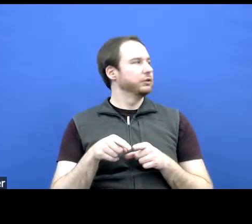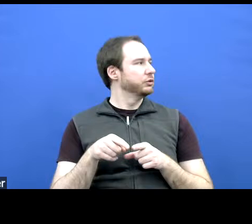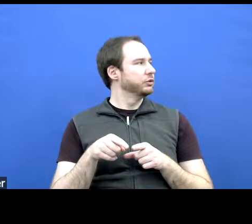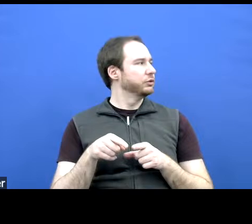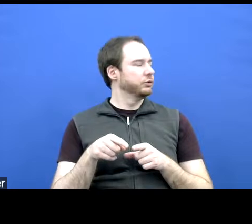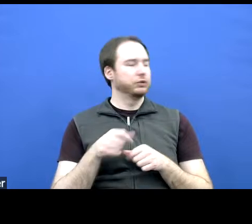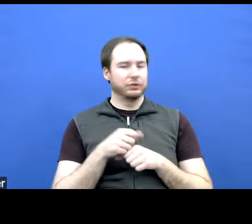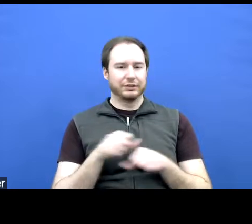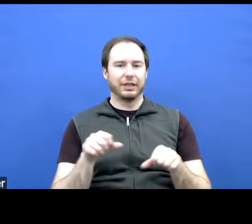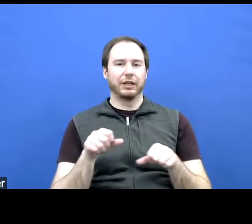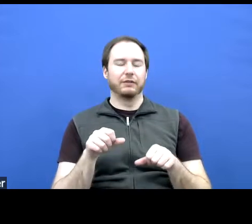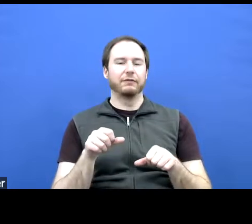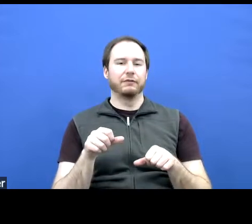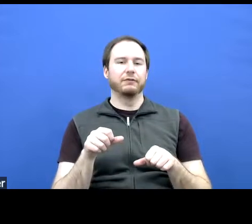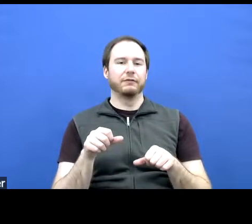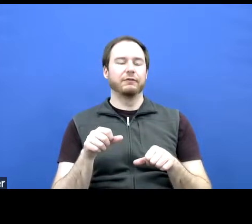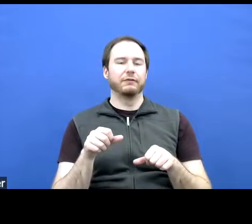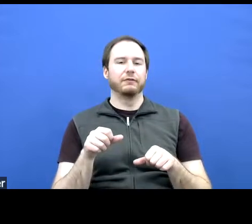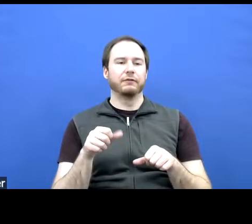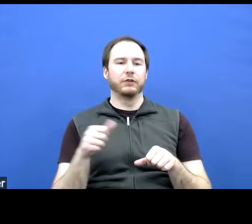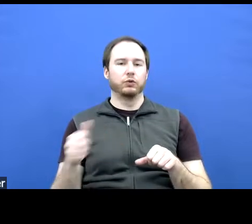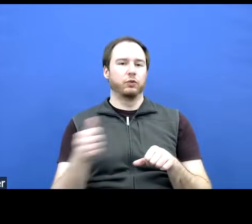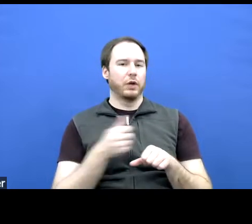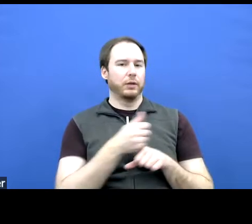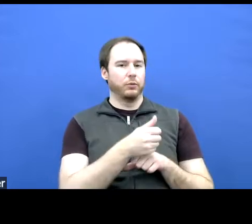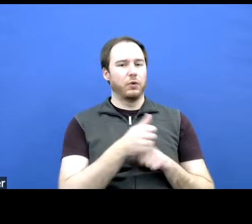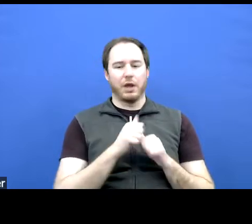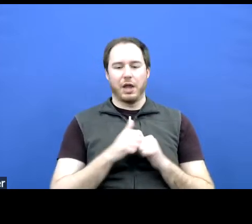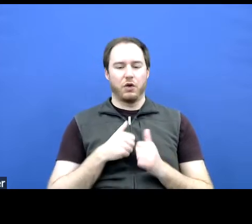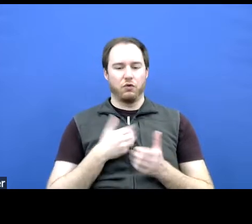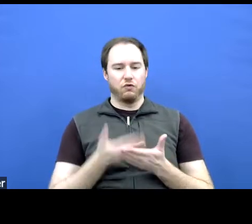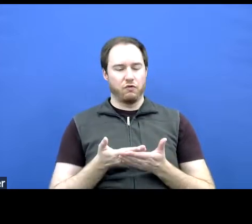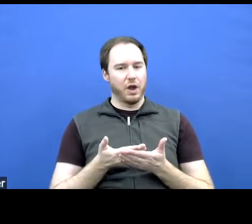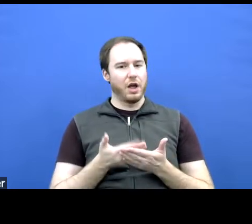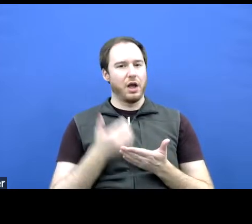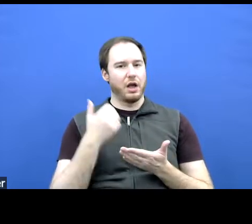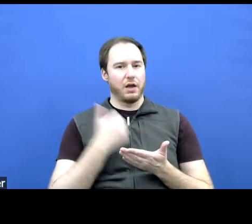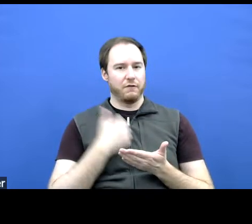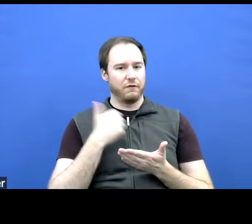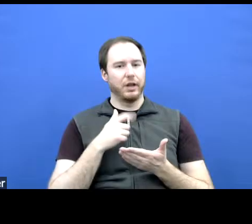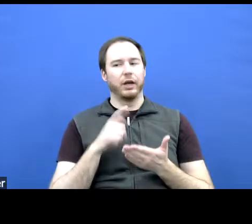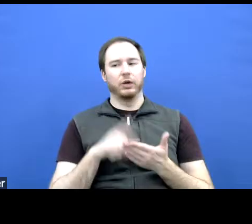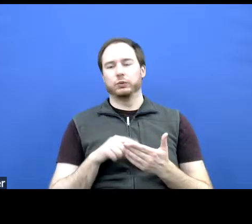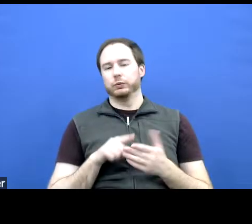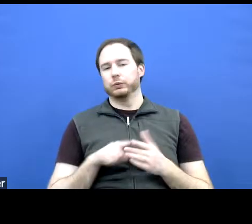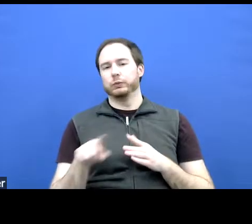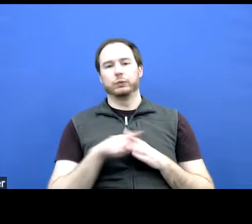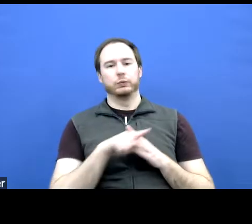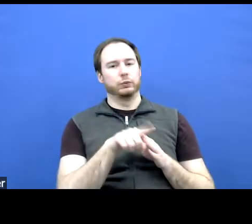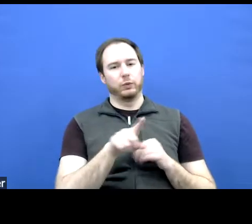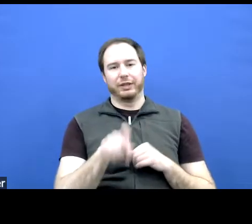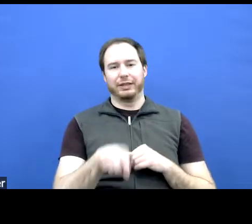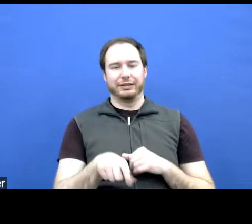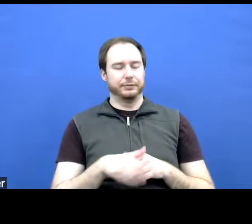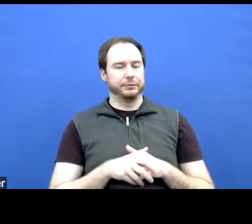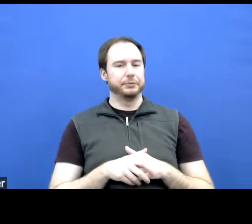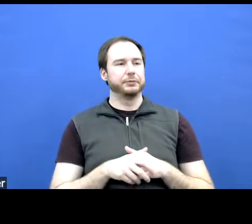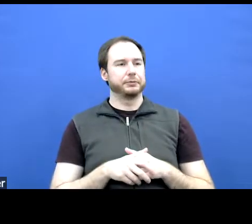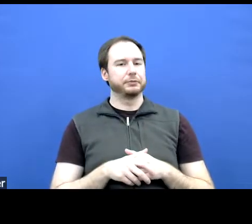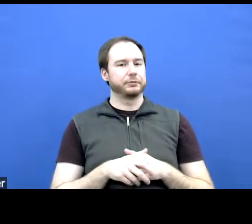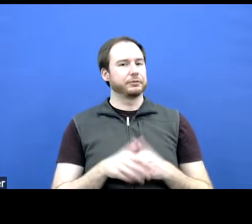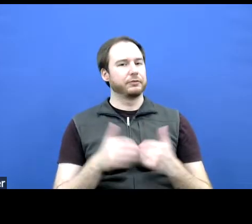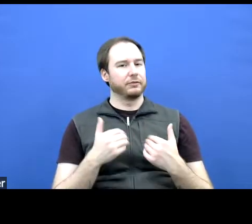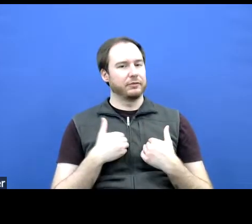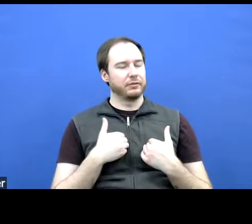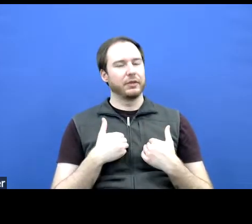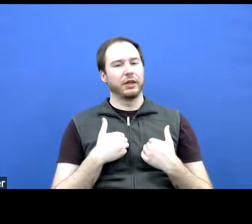safe transport from them from when they arrive on campus to getting to the services locations they need. So there's all